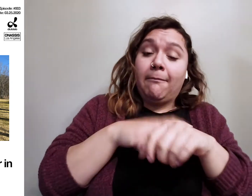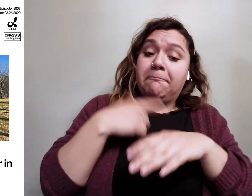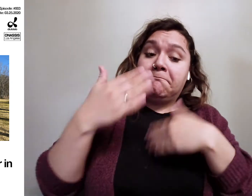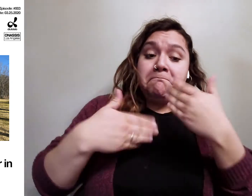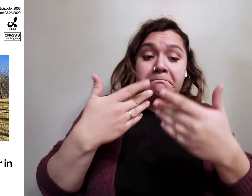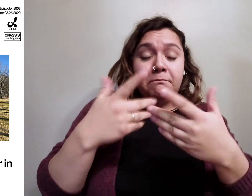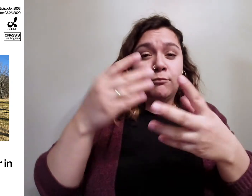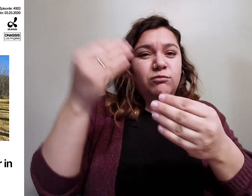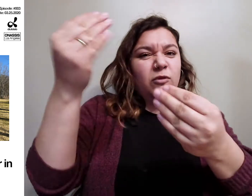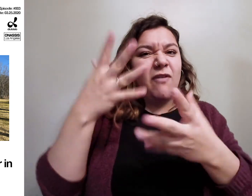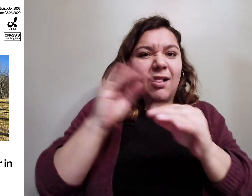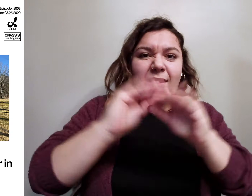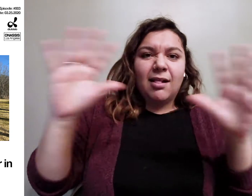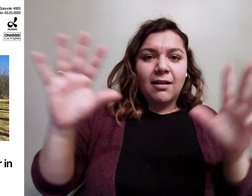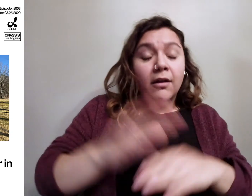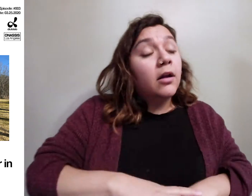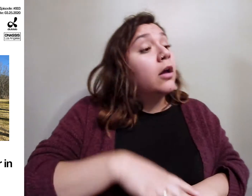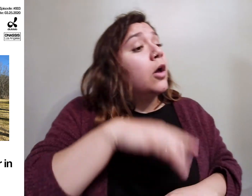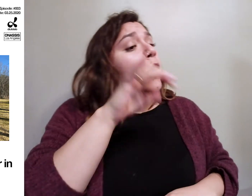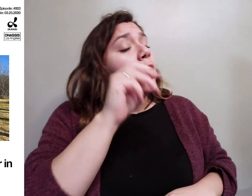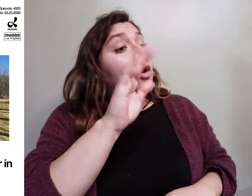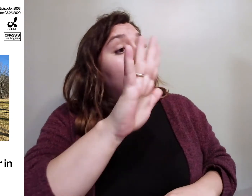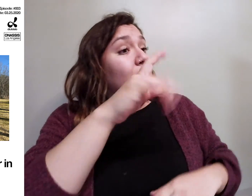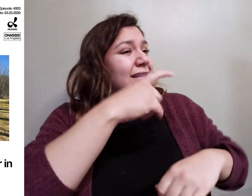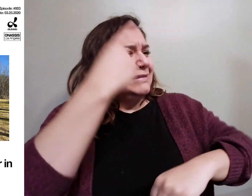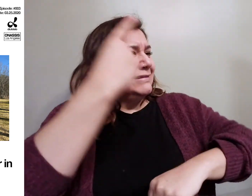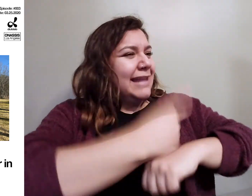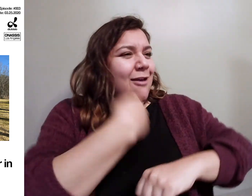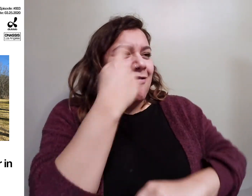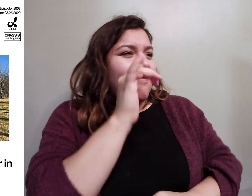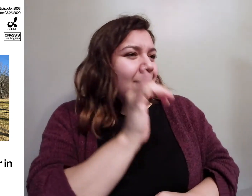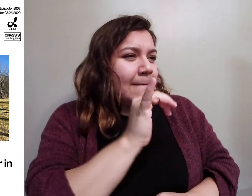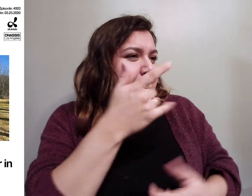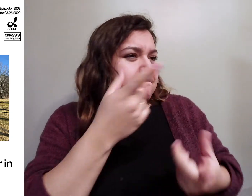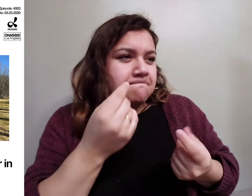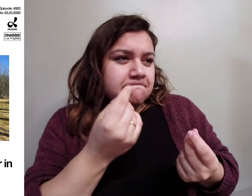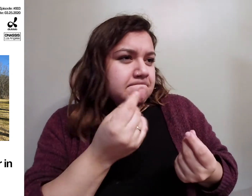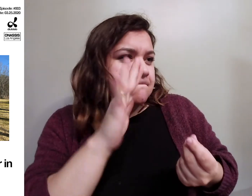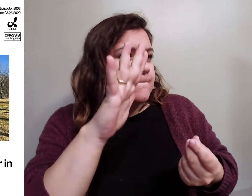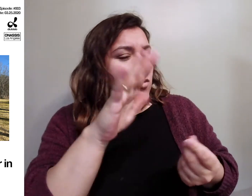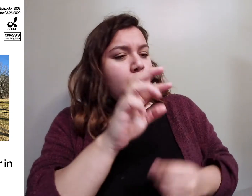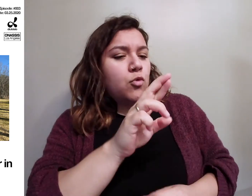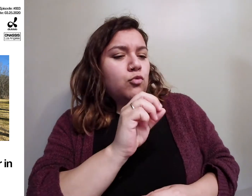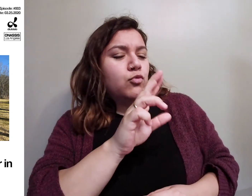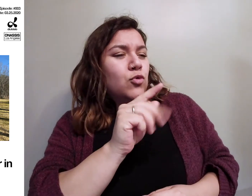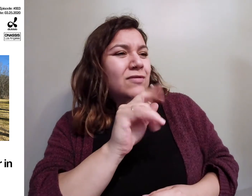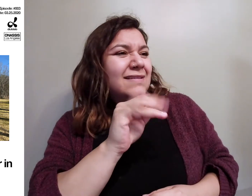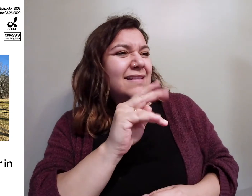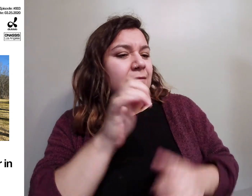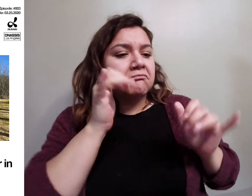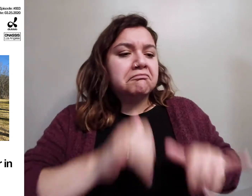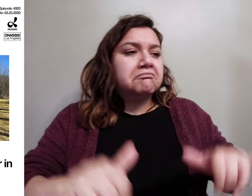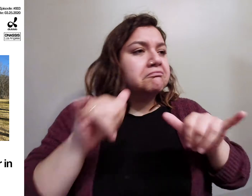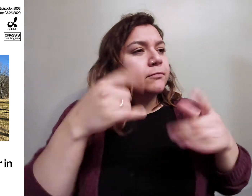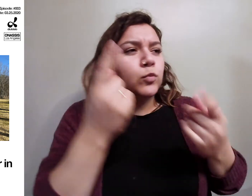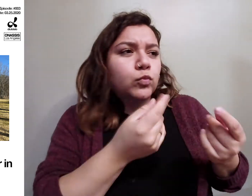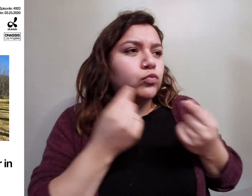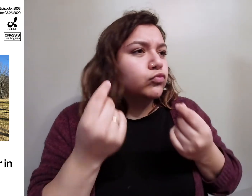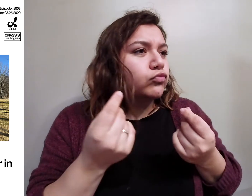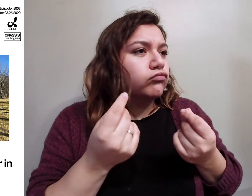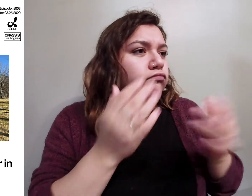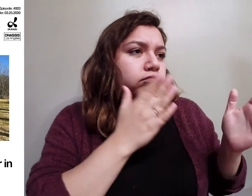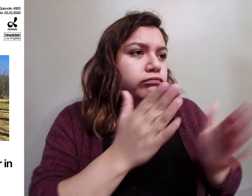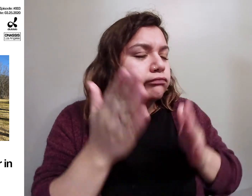us clarity. What are you doing with your days now? What is your routine? I know you're someone